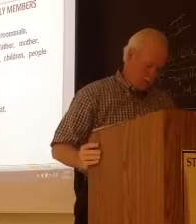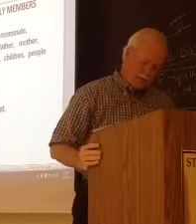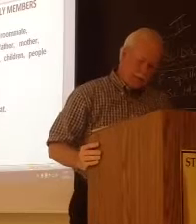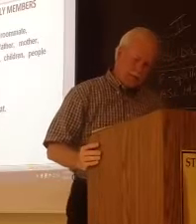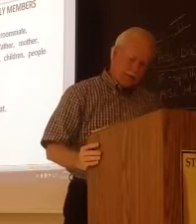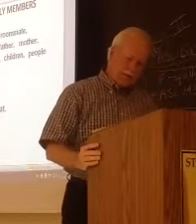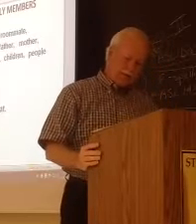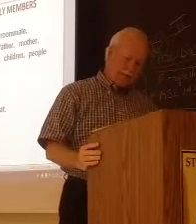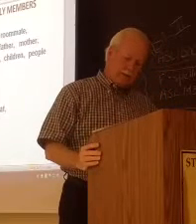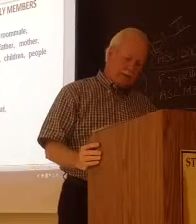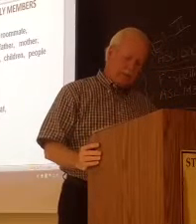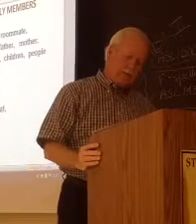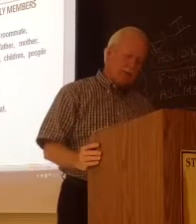All right,